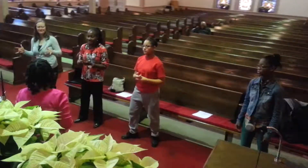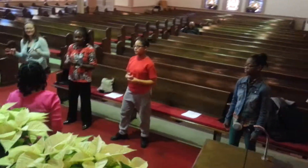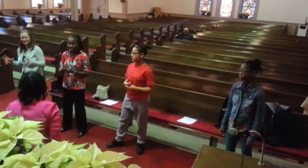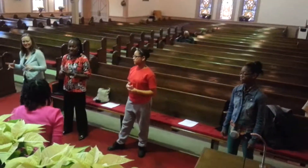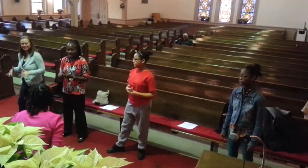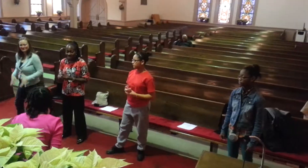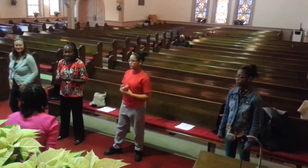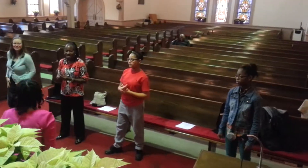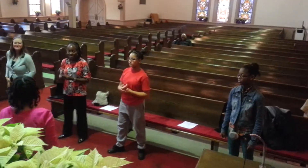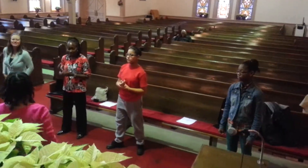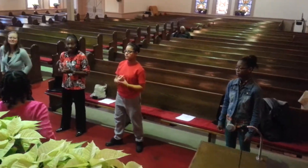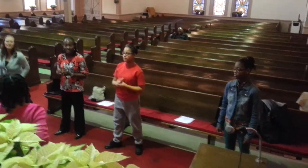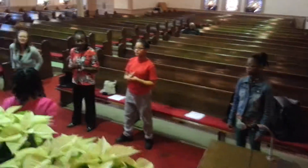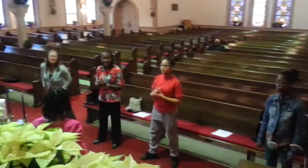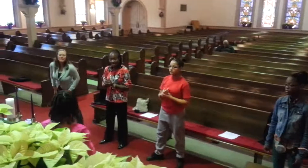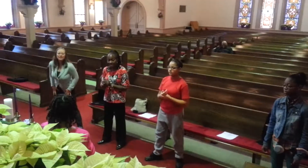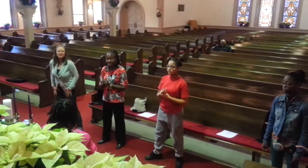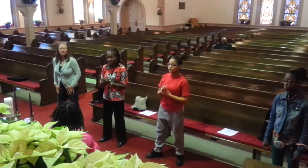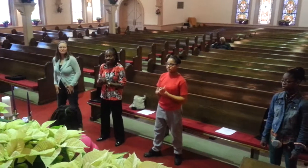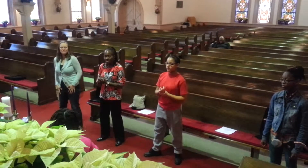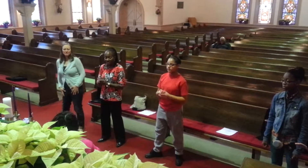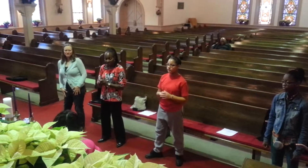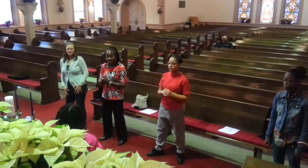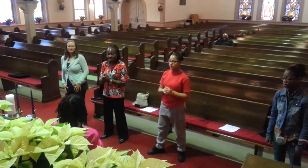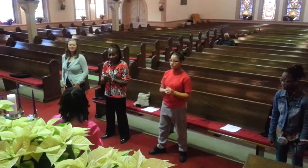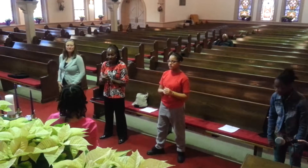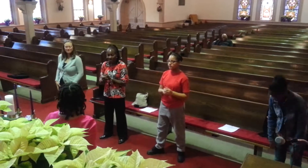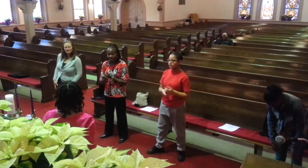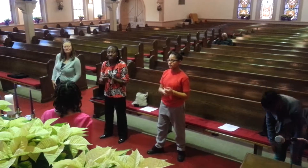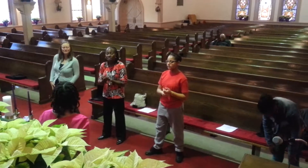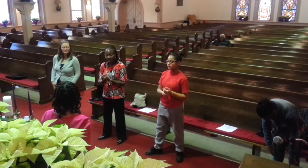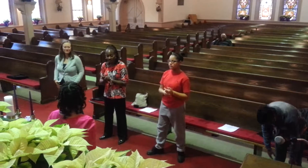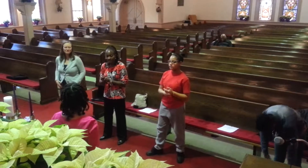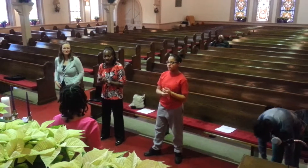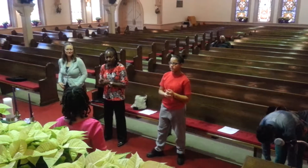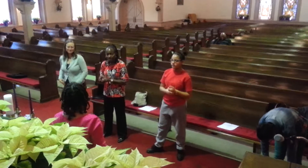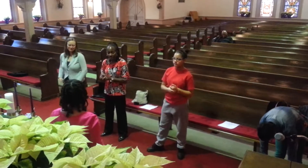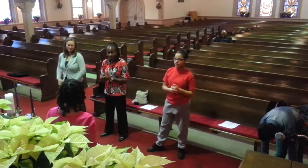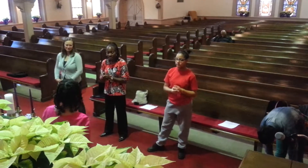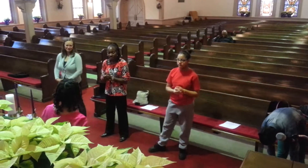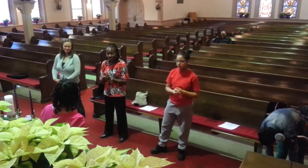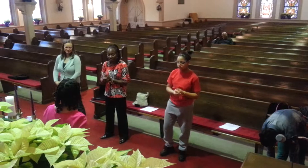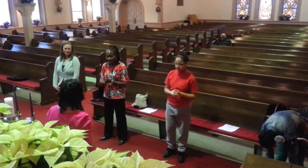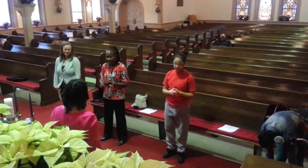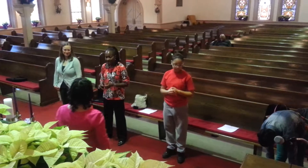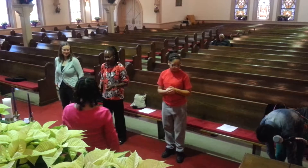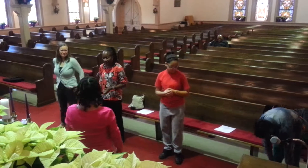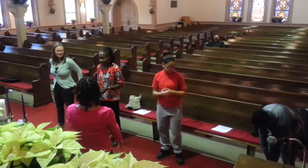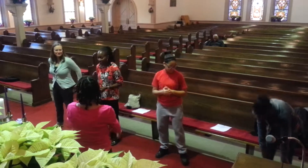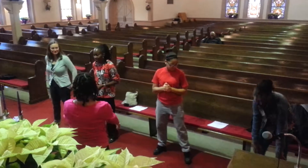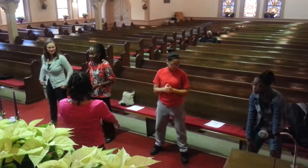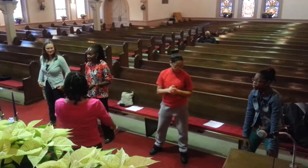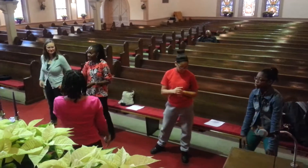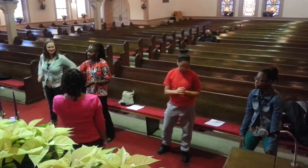some stretching and stretching your hamstrings and everything because of the lunging you're doing. Okay?